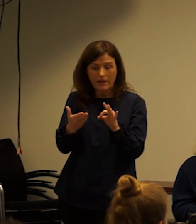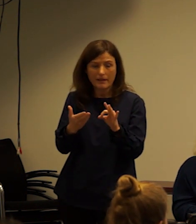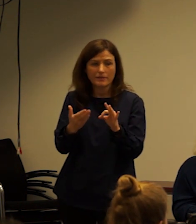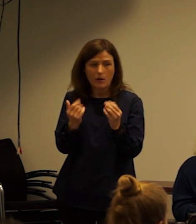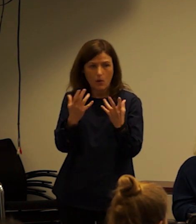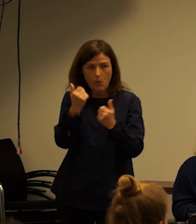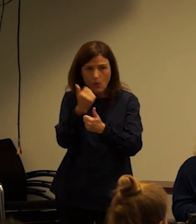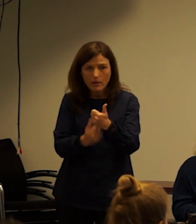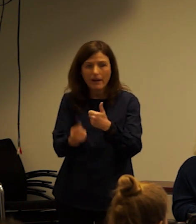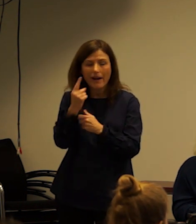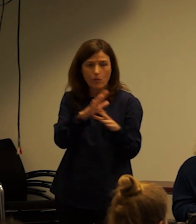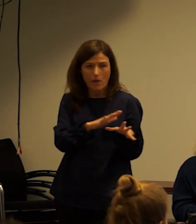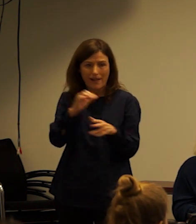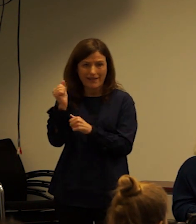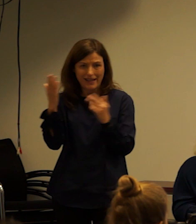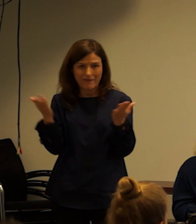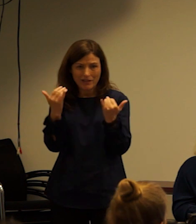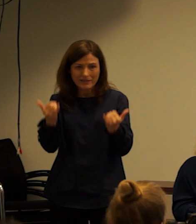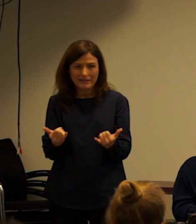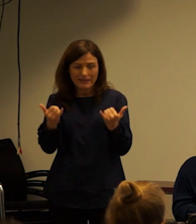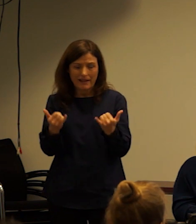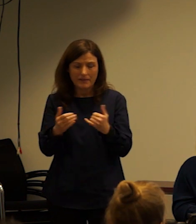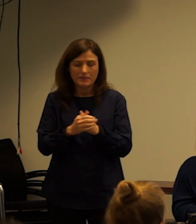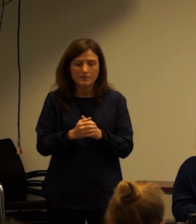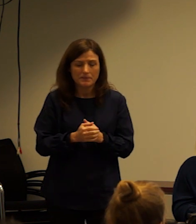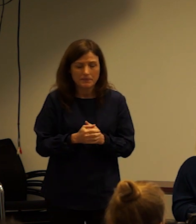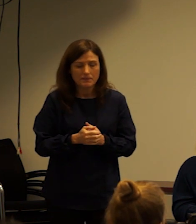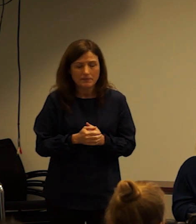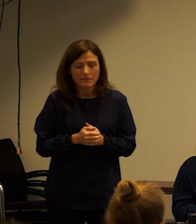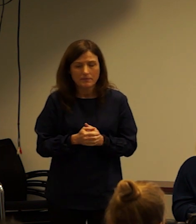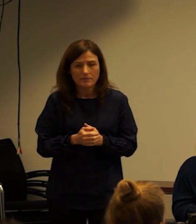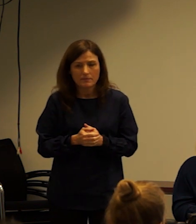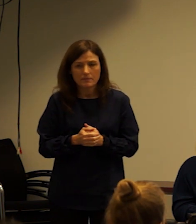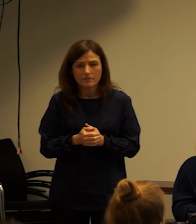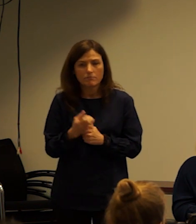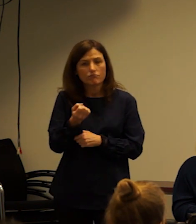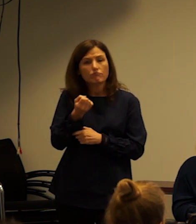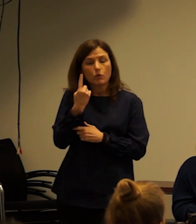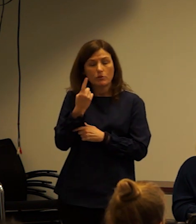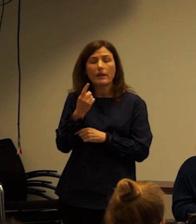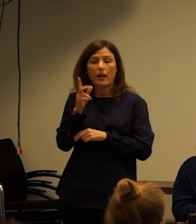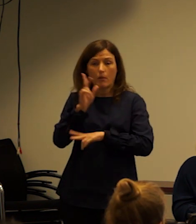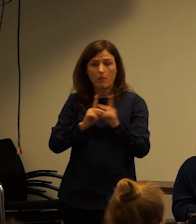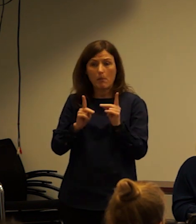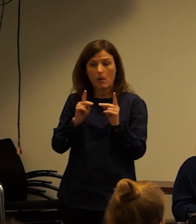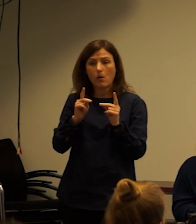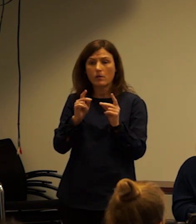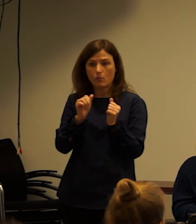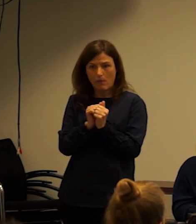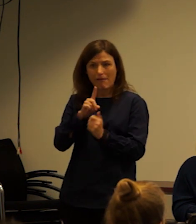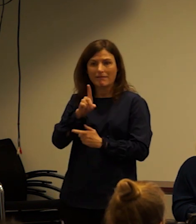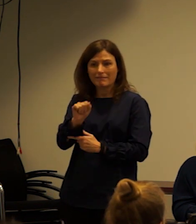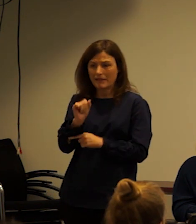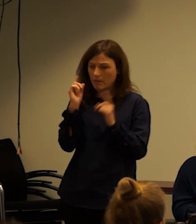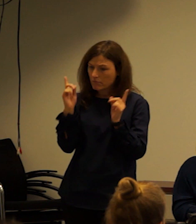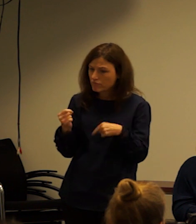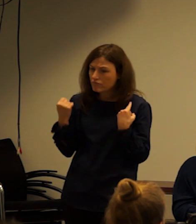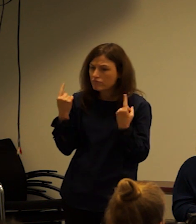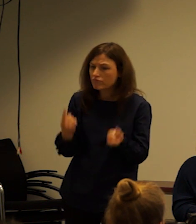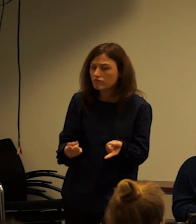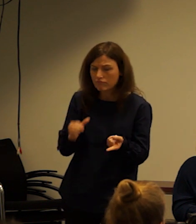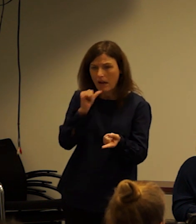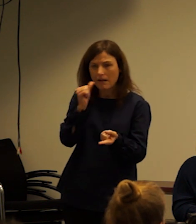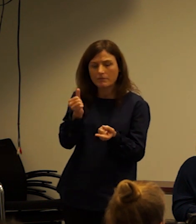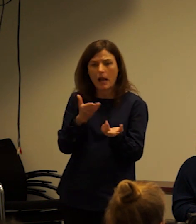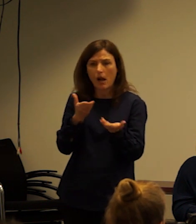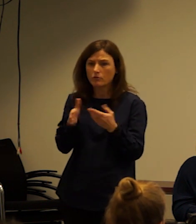want everybody to leave here today with, and that is, people with disabilities for far too long have been underserved in